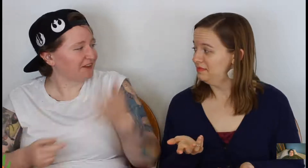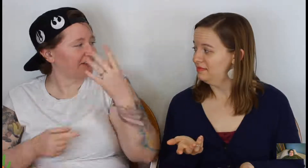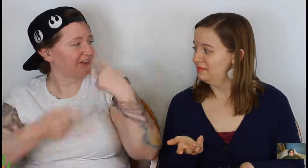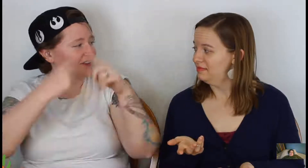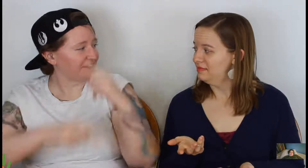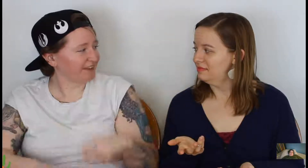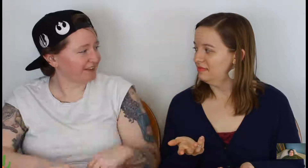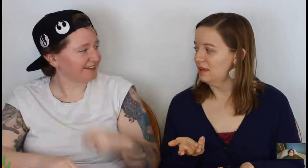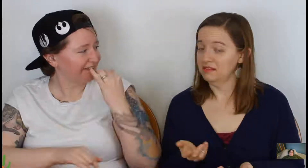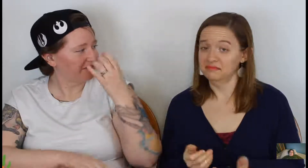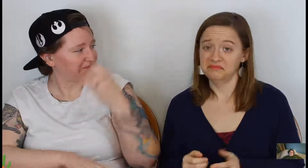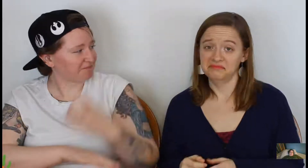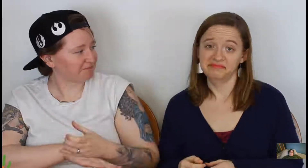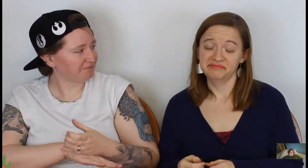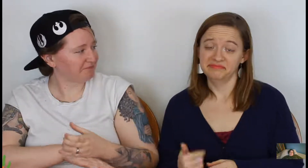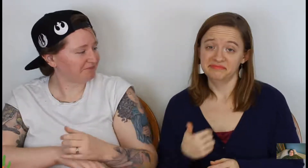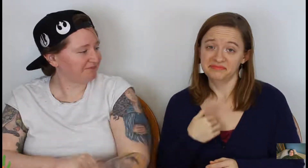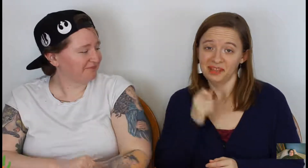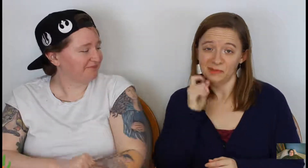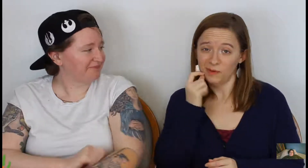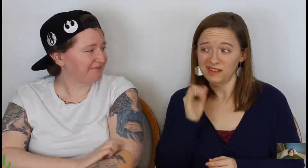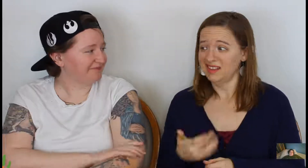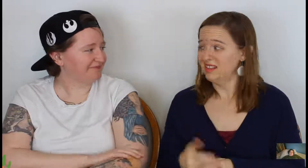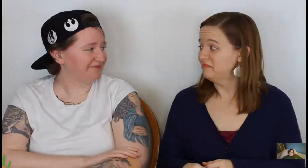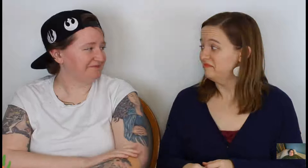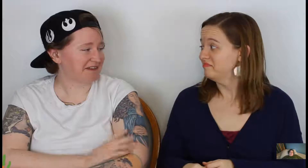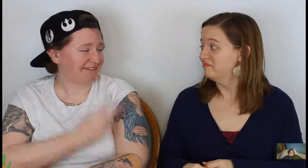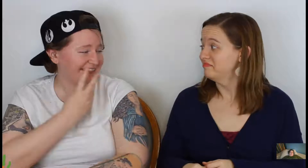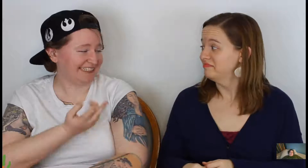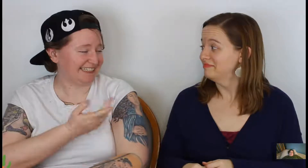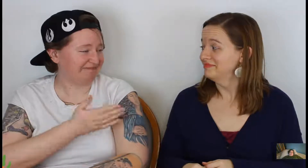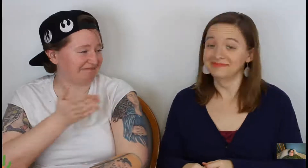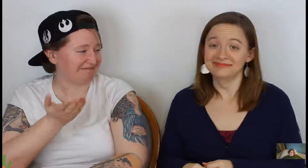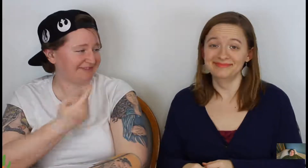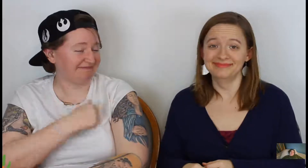What is it like? Yeah, it's like, I'm not cool like that.